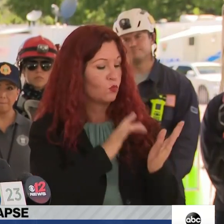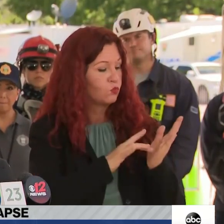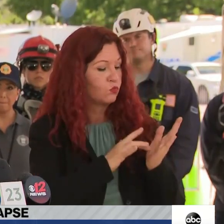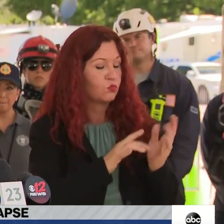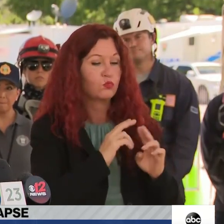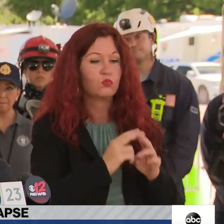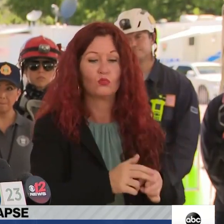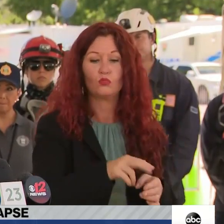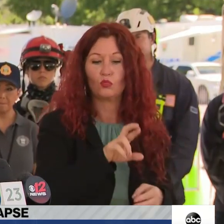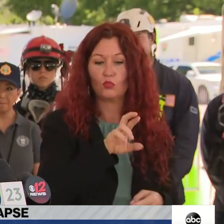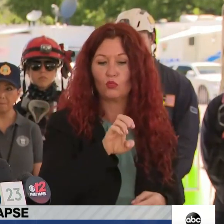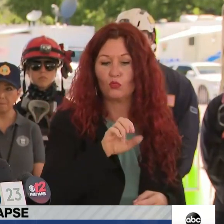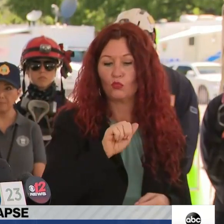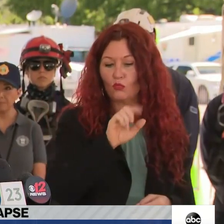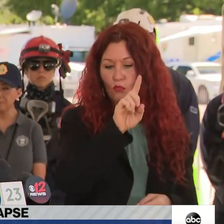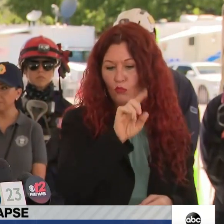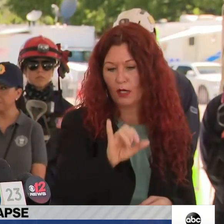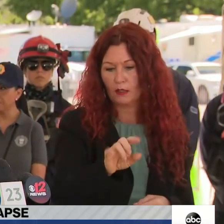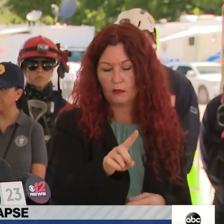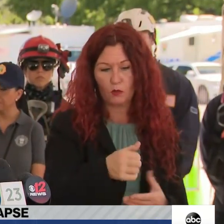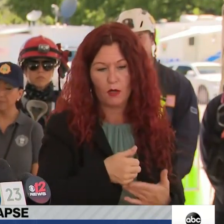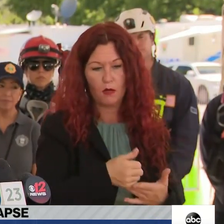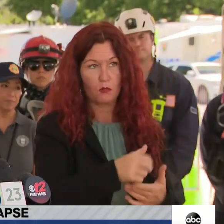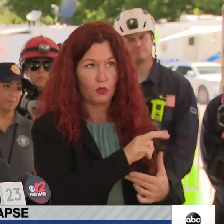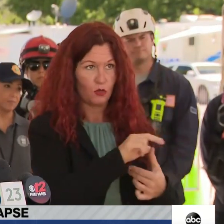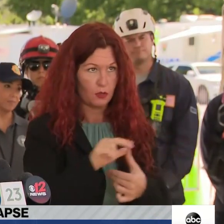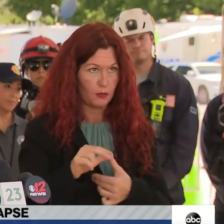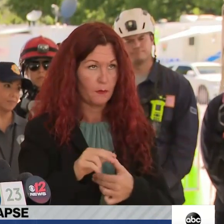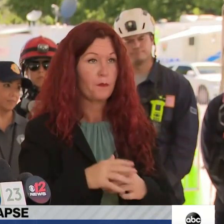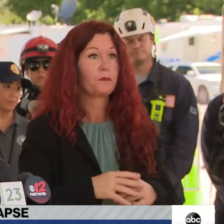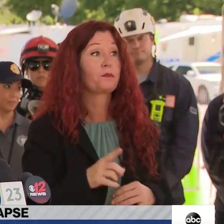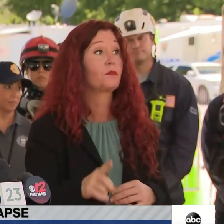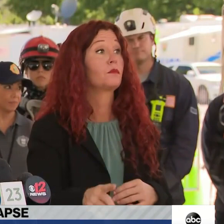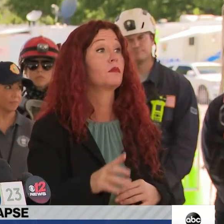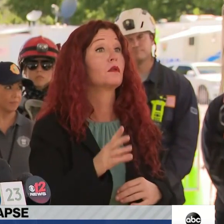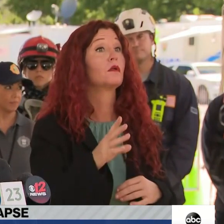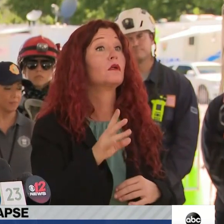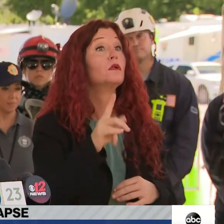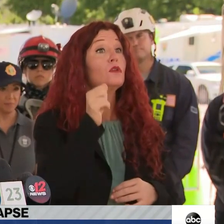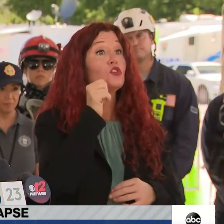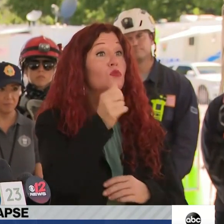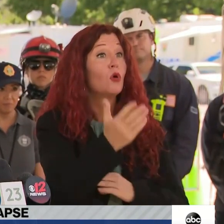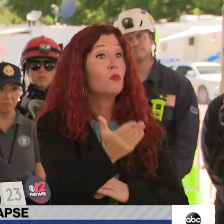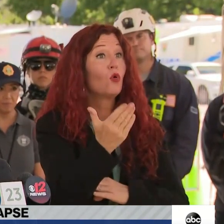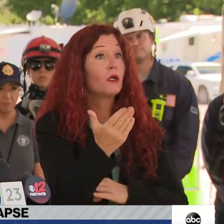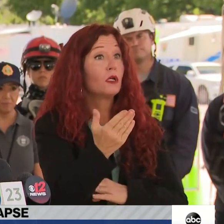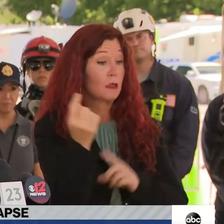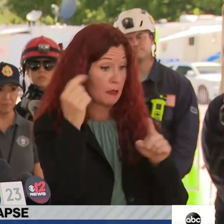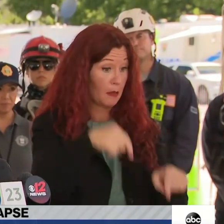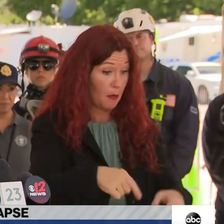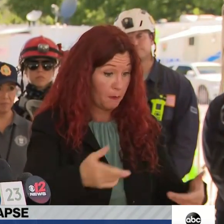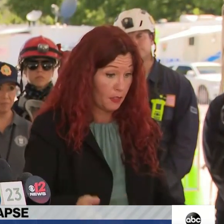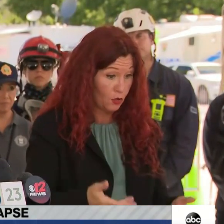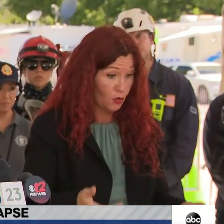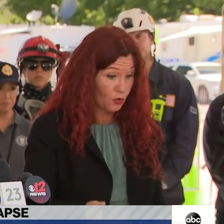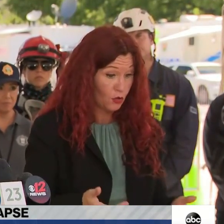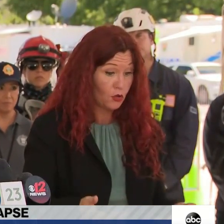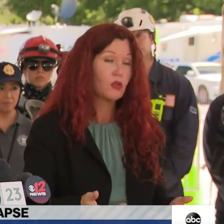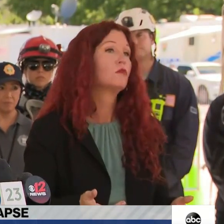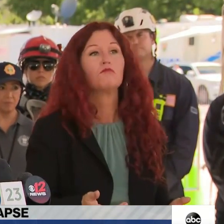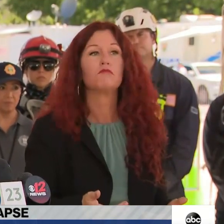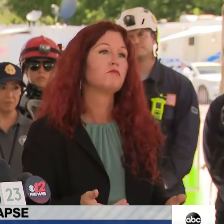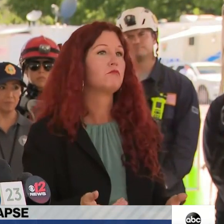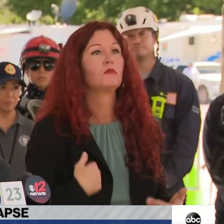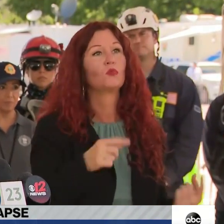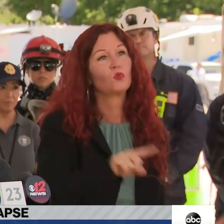be temporarily transitioning to our emergency operations center in Doral starting tomorrow morning. Search and rescue